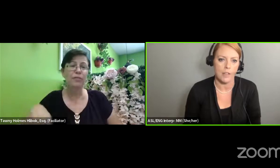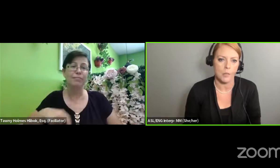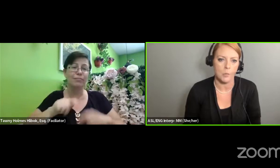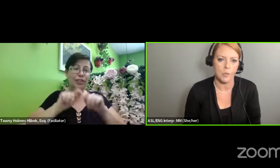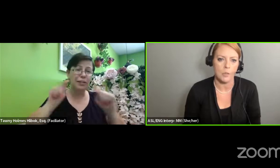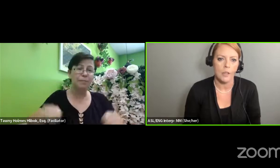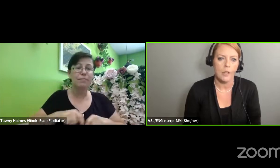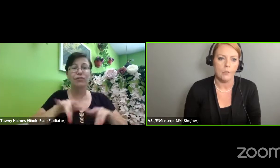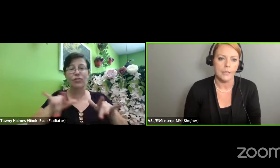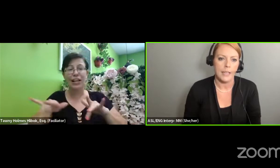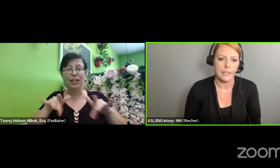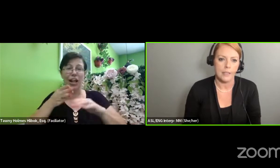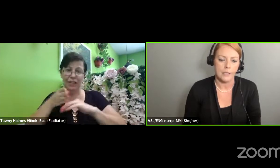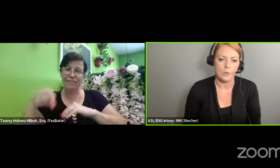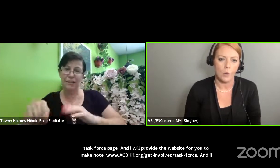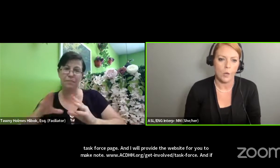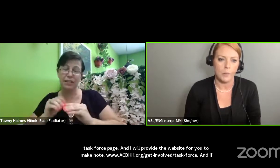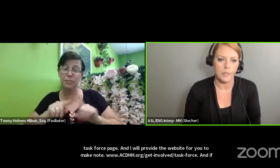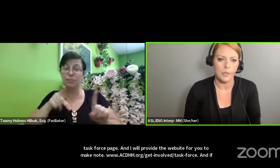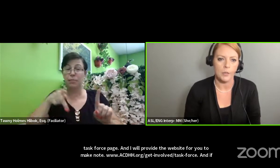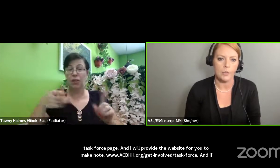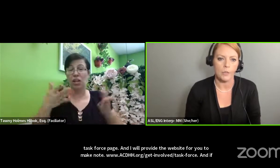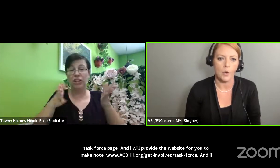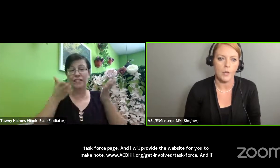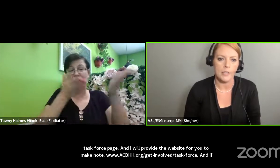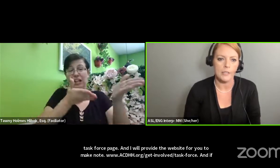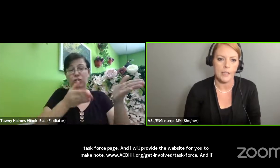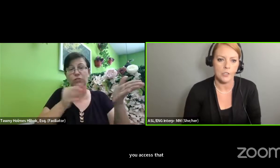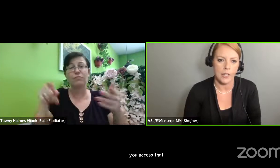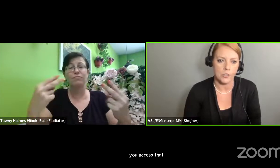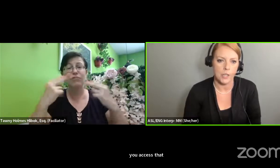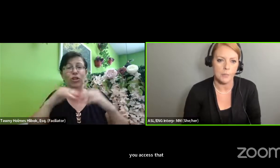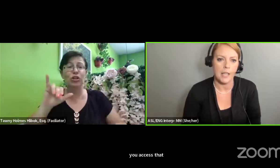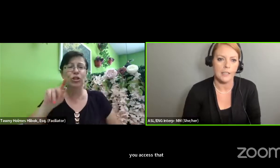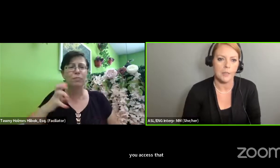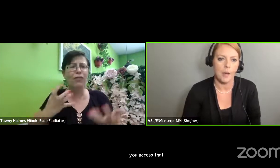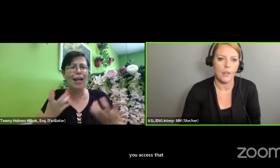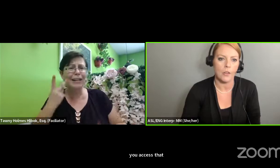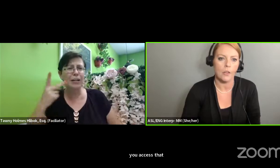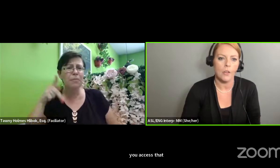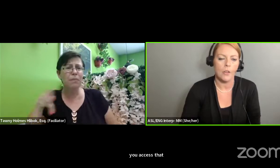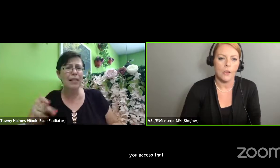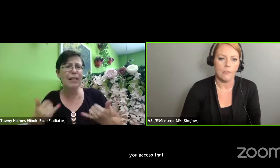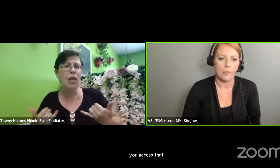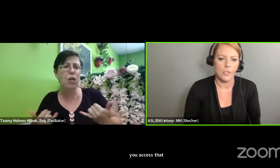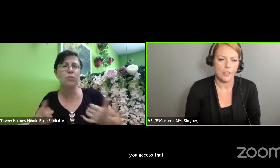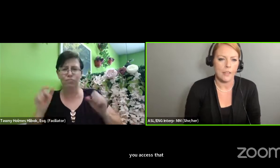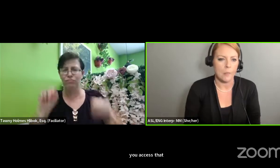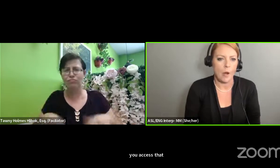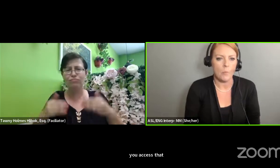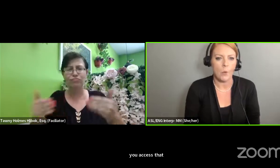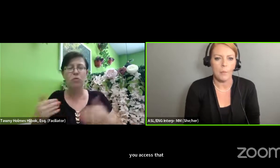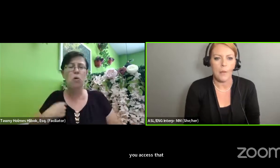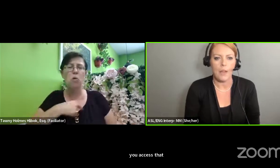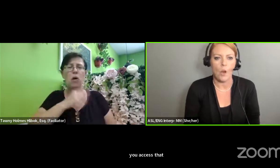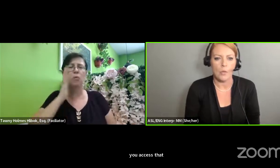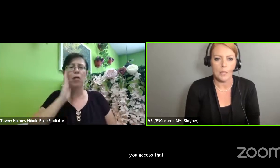information available related to this forum, including recordings and transcripts, and some other information like the